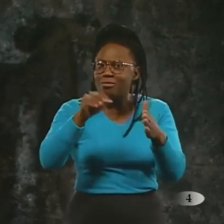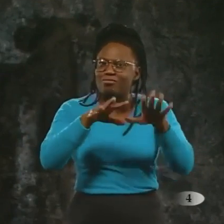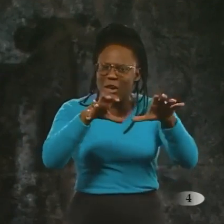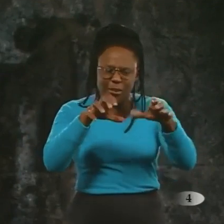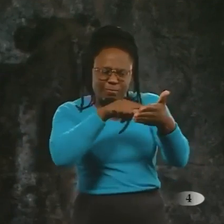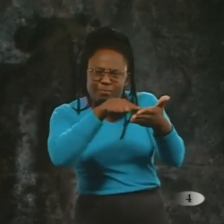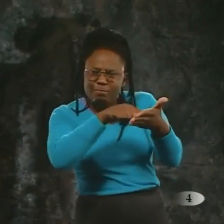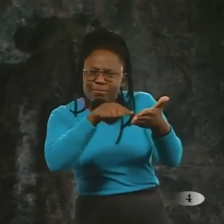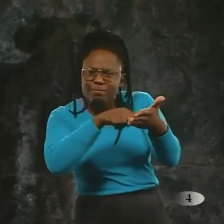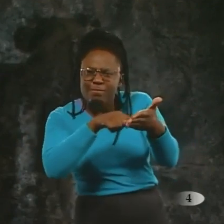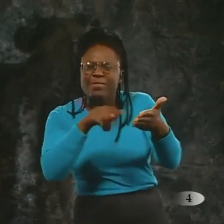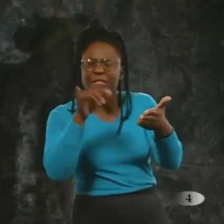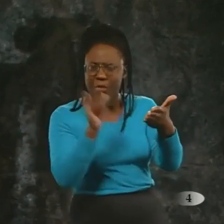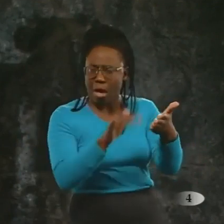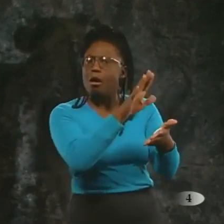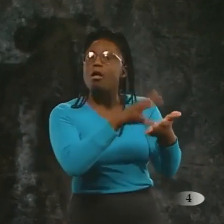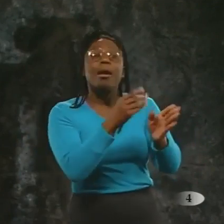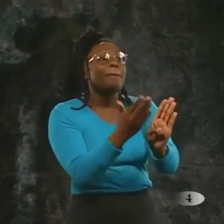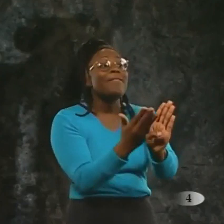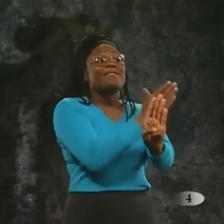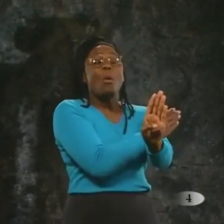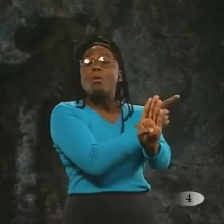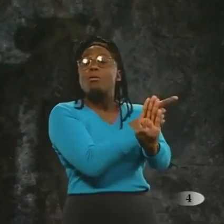They learn how to spell in the written form.